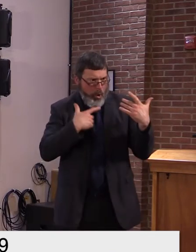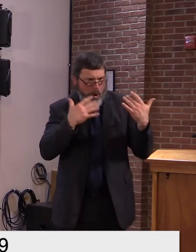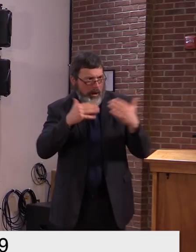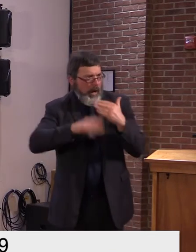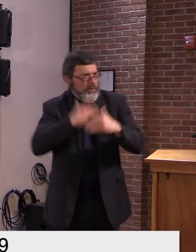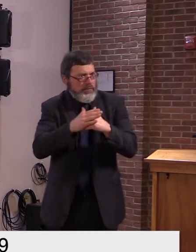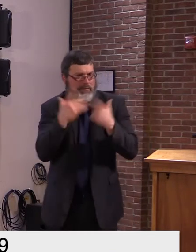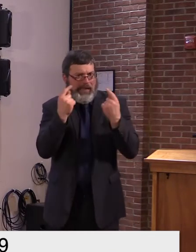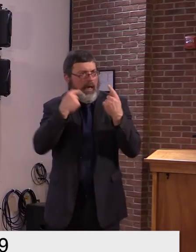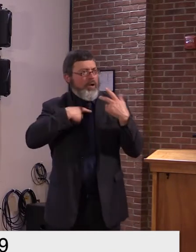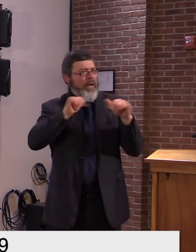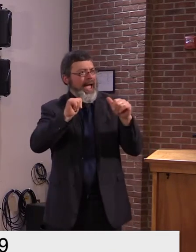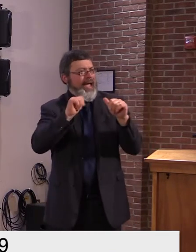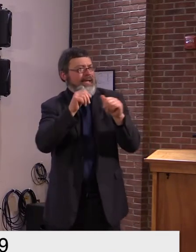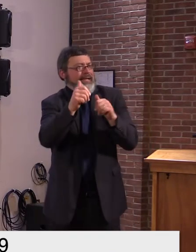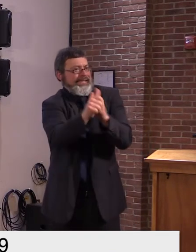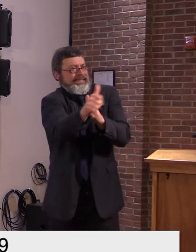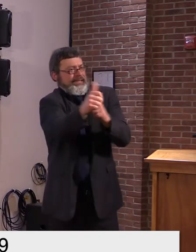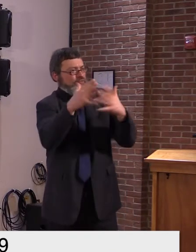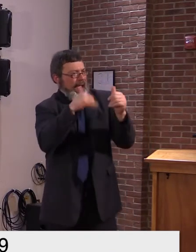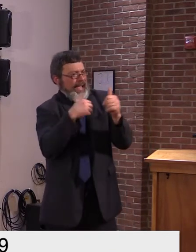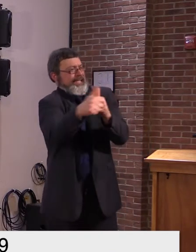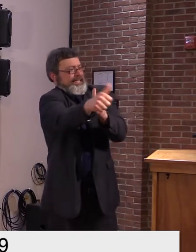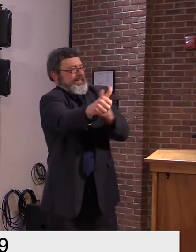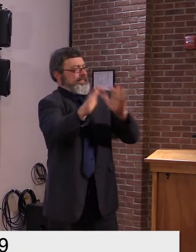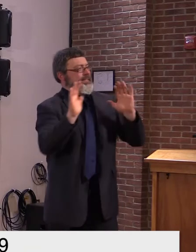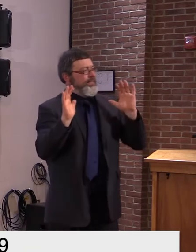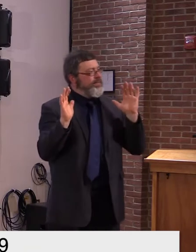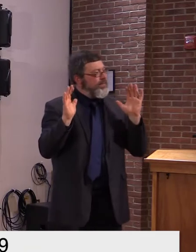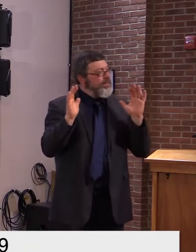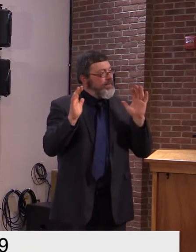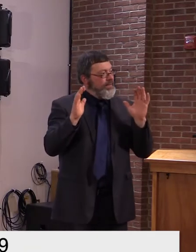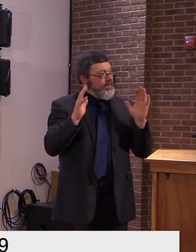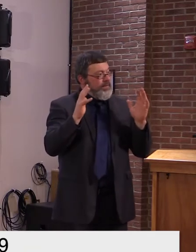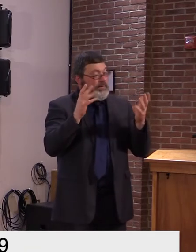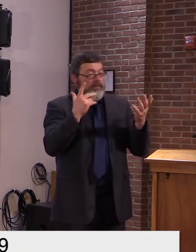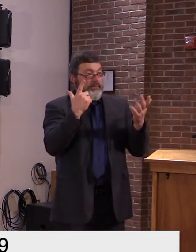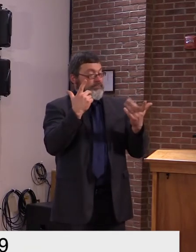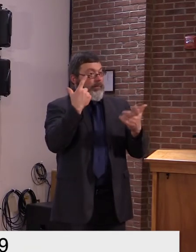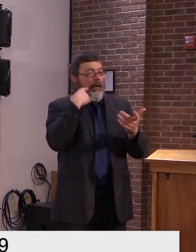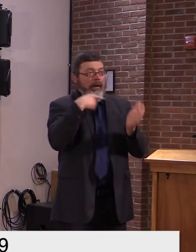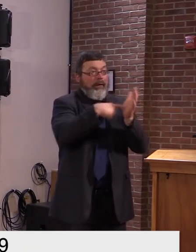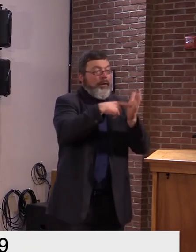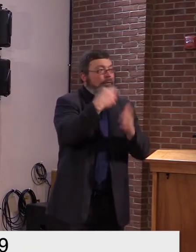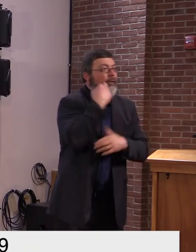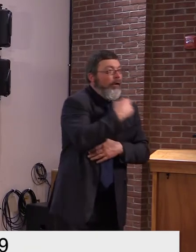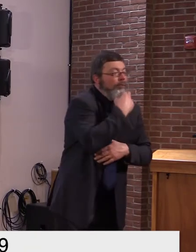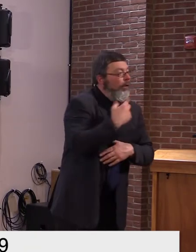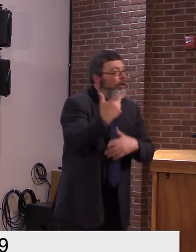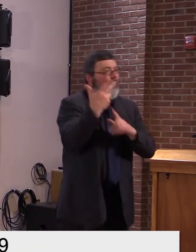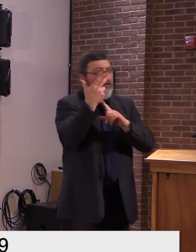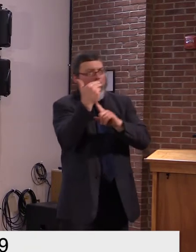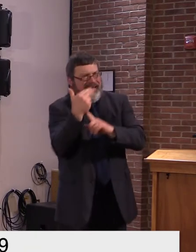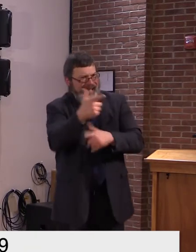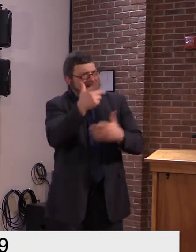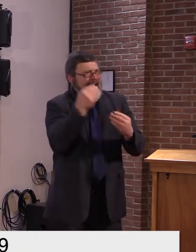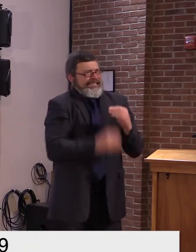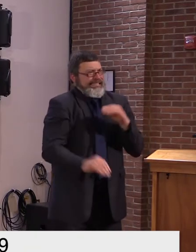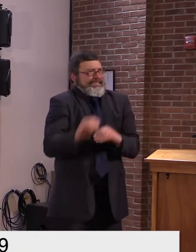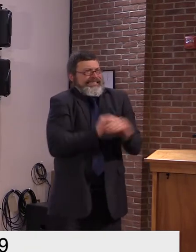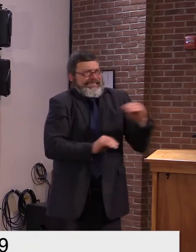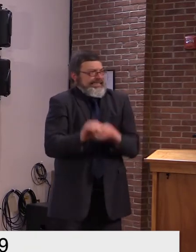restaurants, those performance venues, those families make it to that other side, we're going to have hollowed